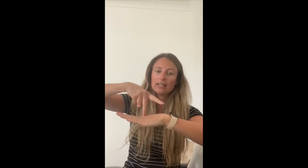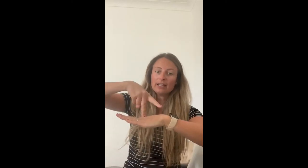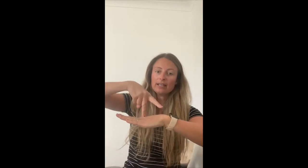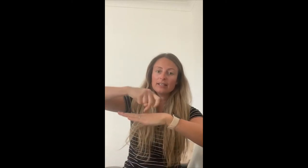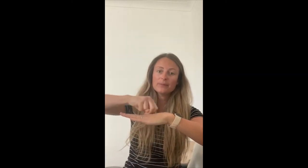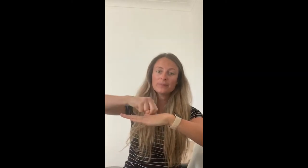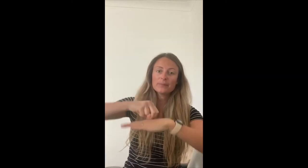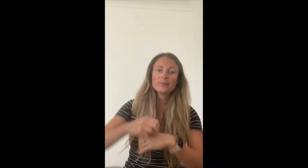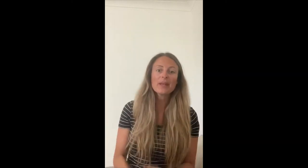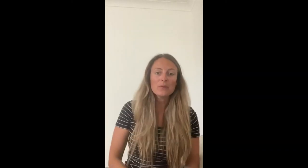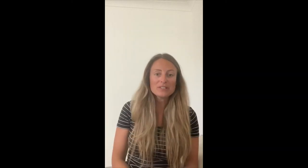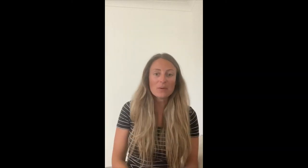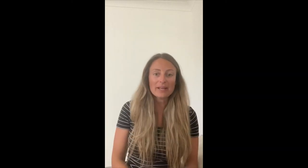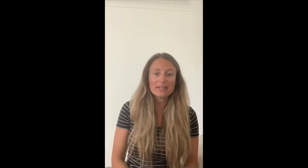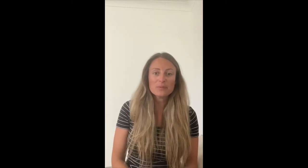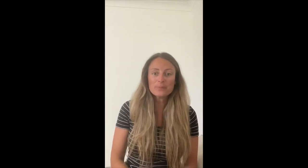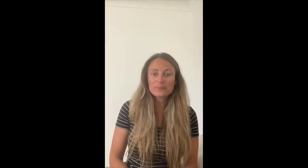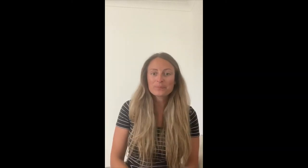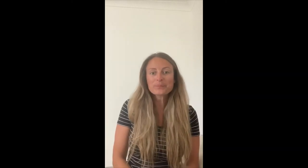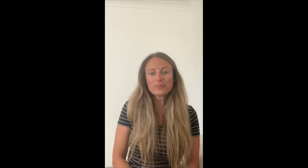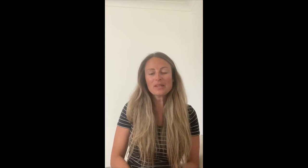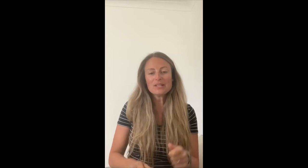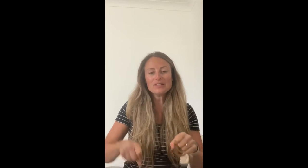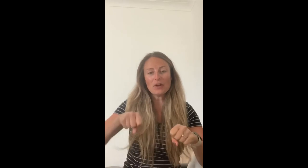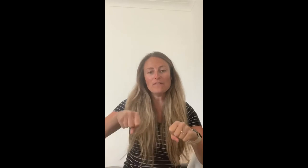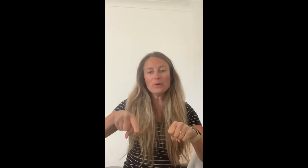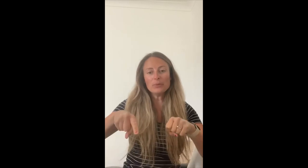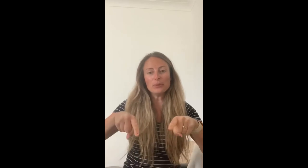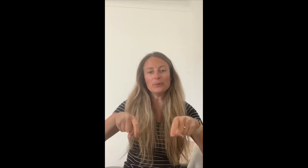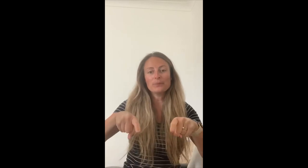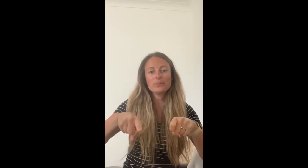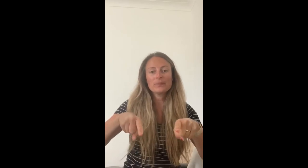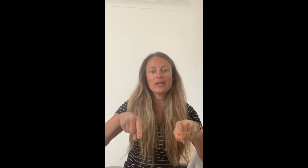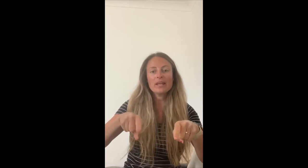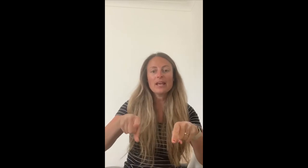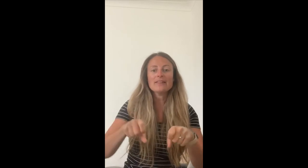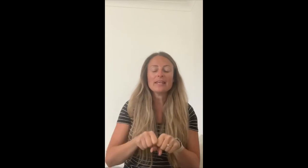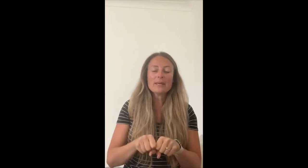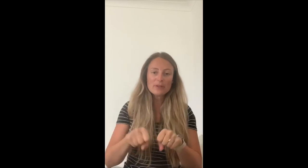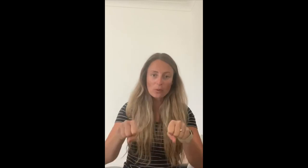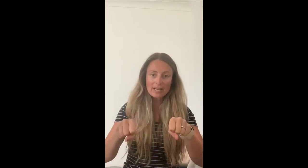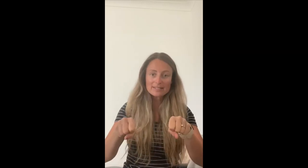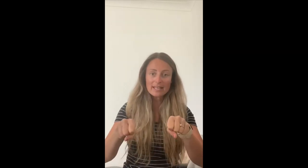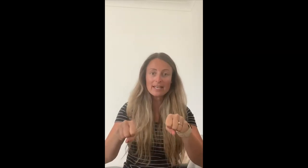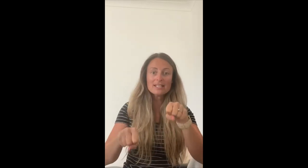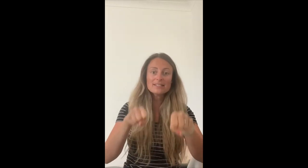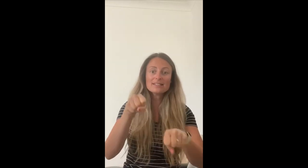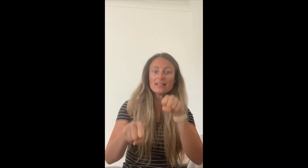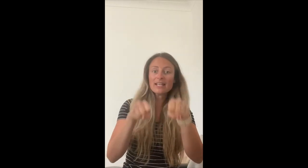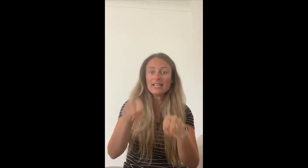Kick. Which is quite a nice one. So football. Then keeping your hands here.